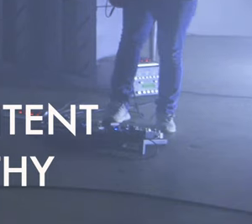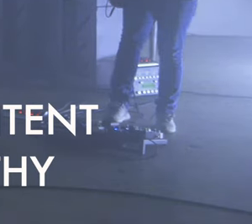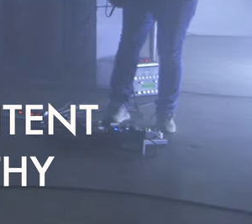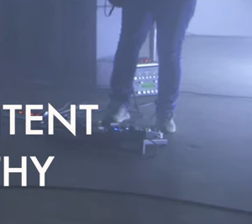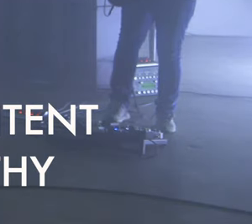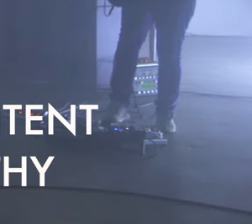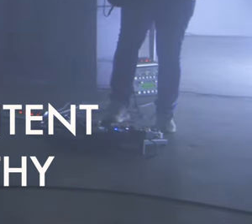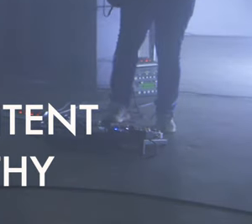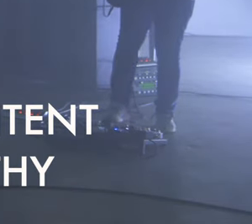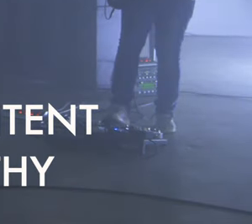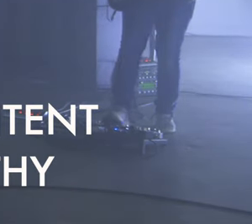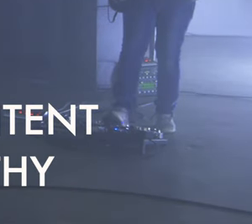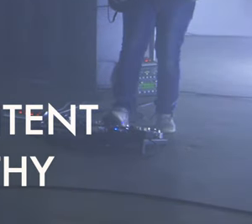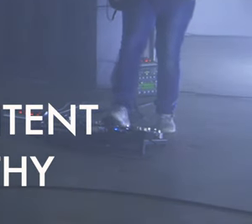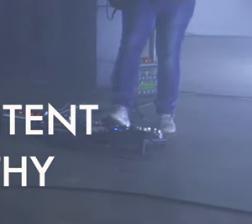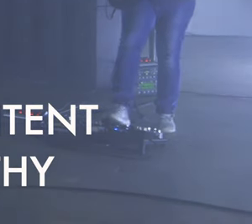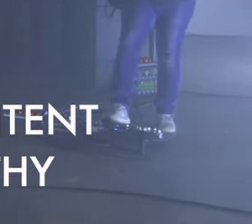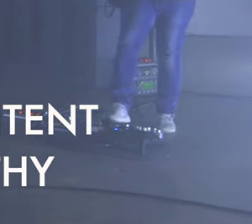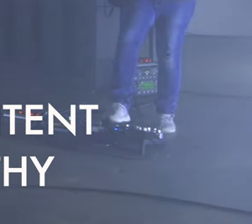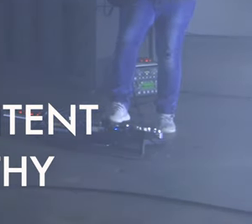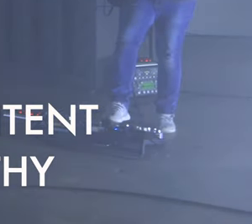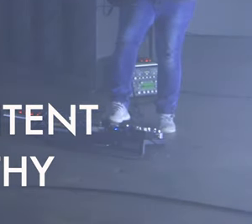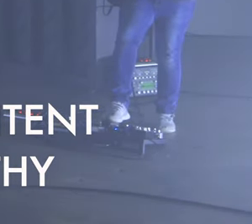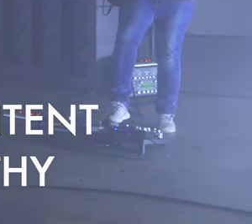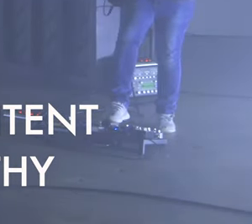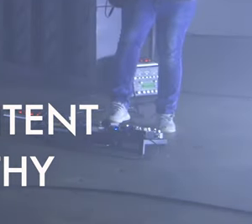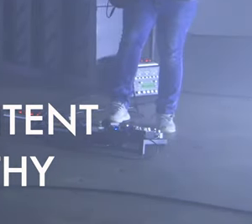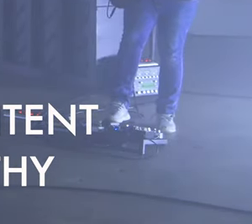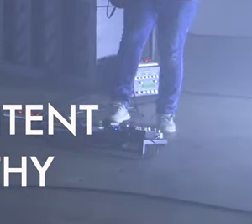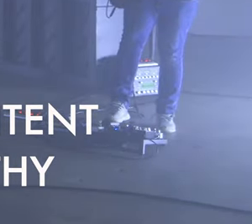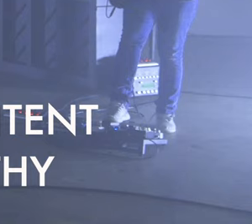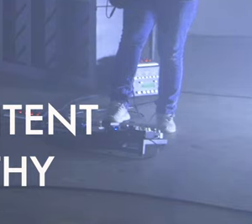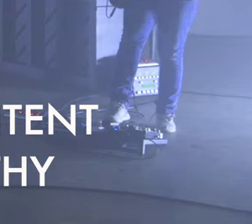and all who feel unworthy,